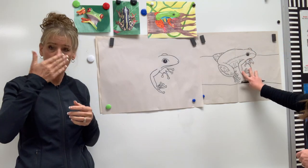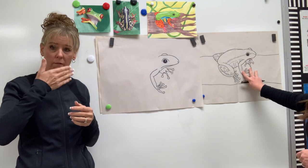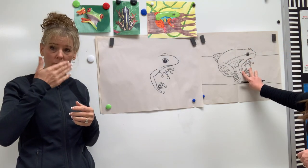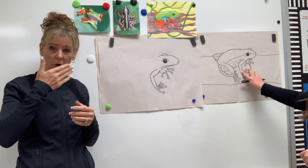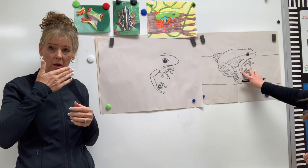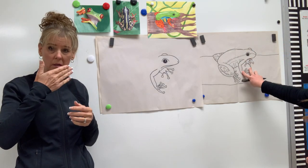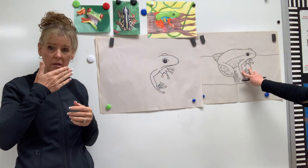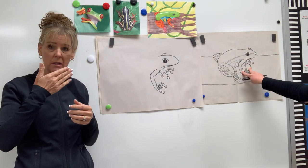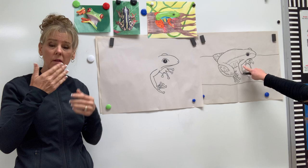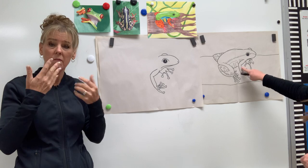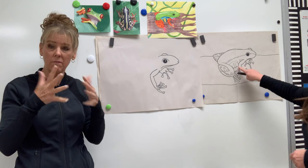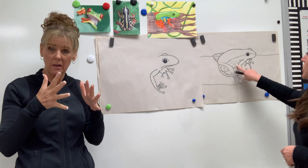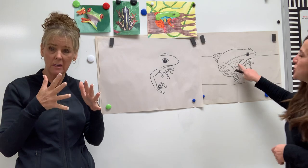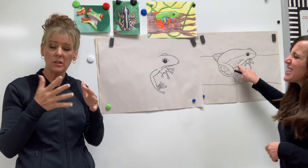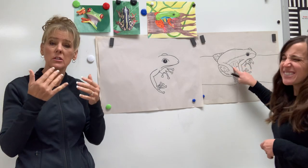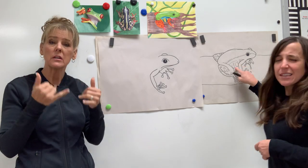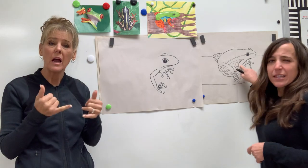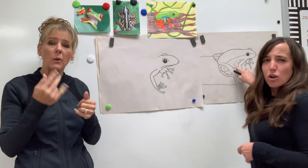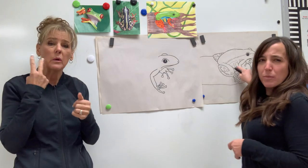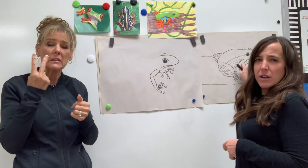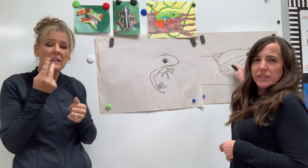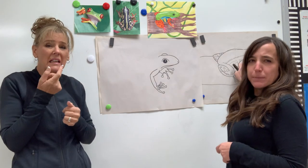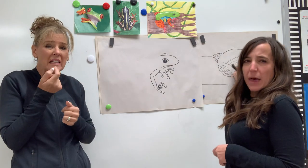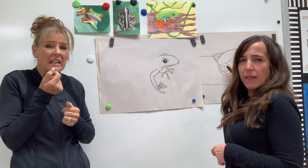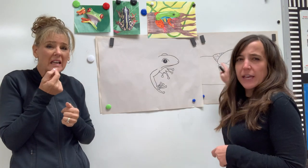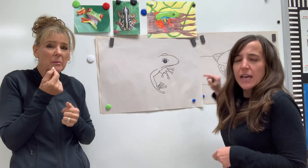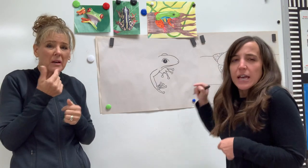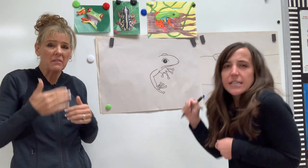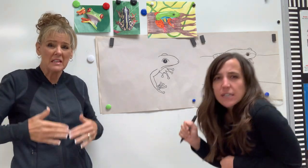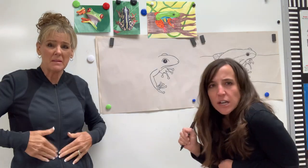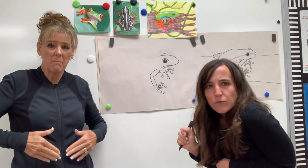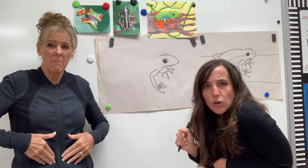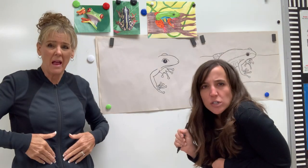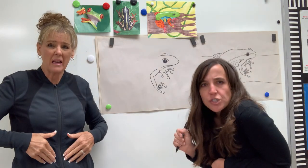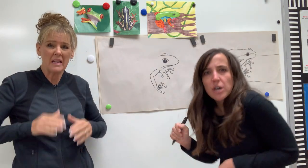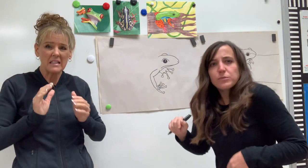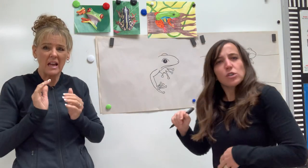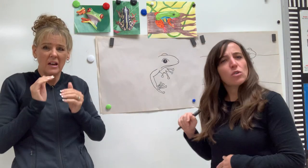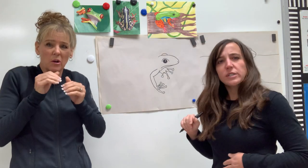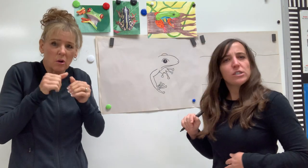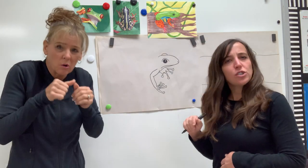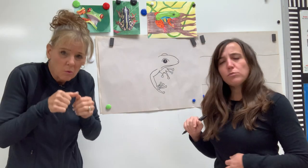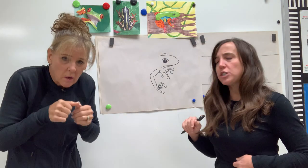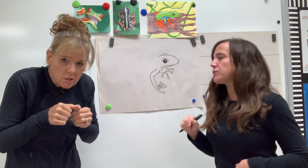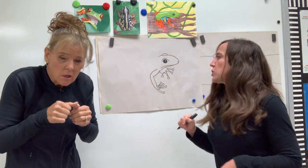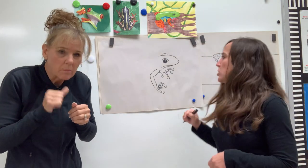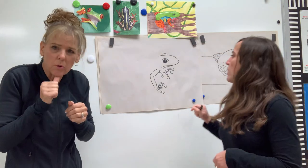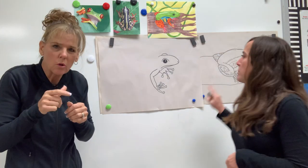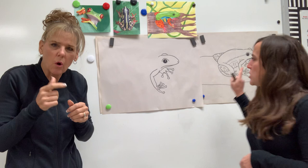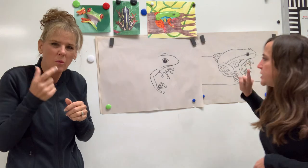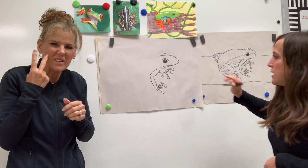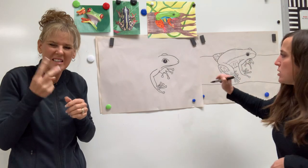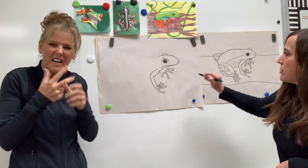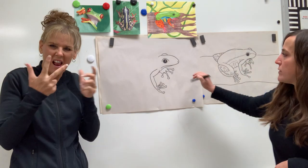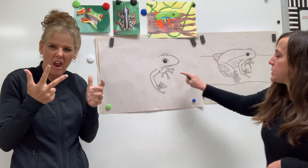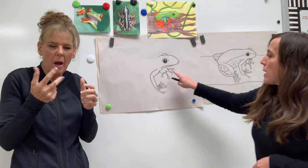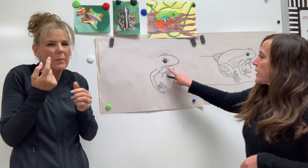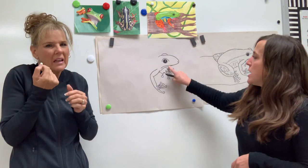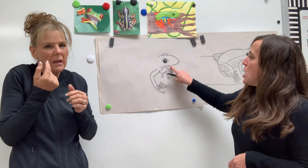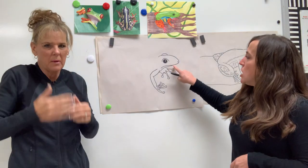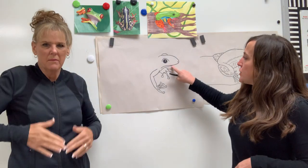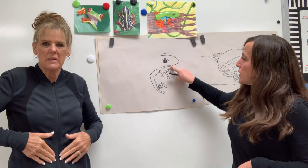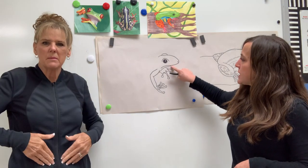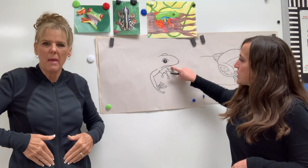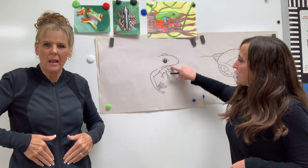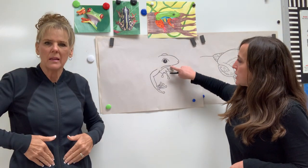frog going. Now we're gonna see just a little bit of his belly. He's kind of crunched up so you don't see too much of a curve line, but you see a little bit of his